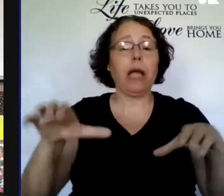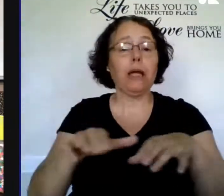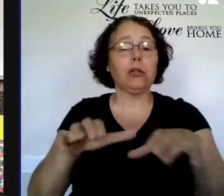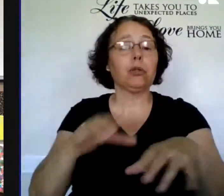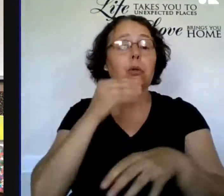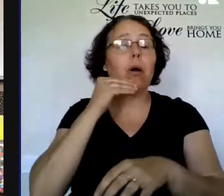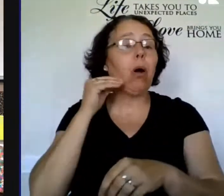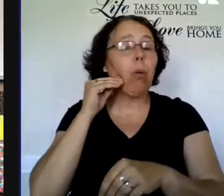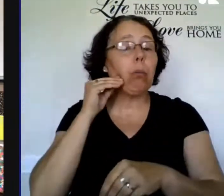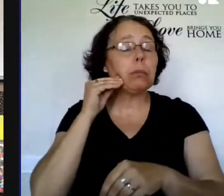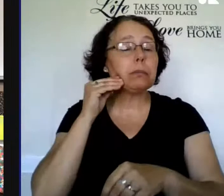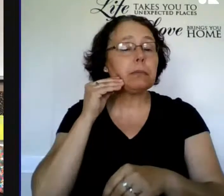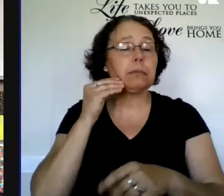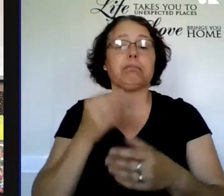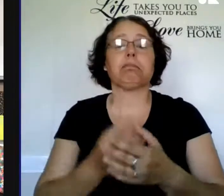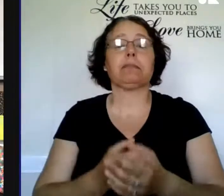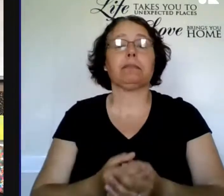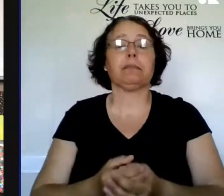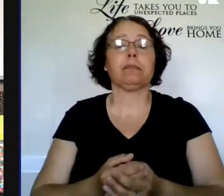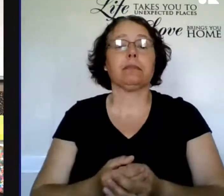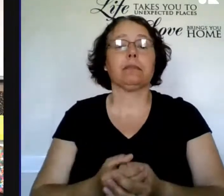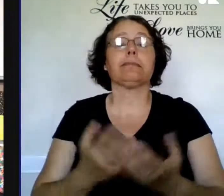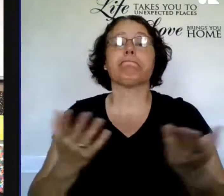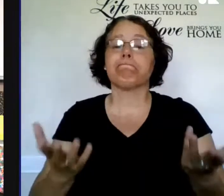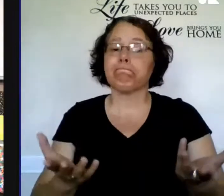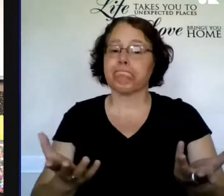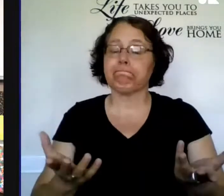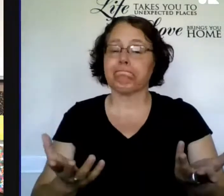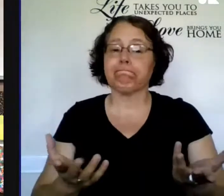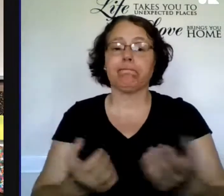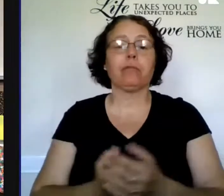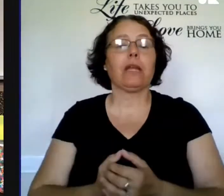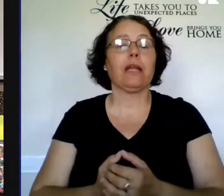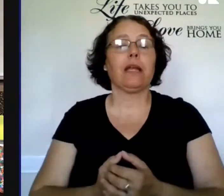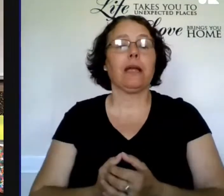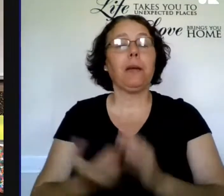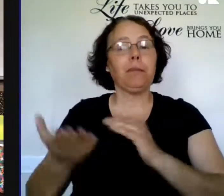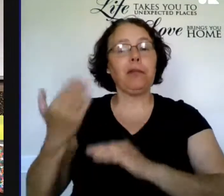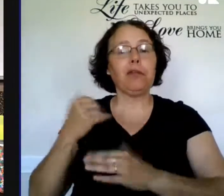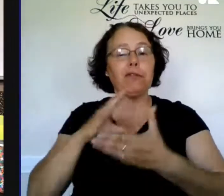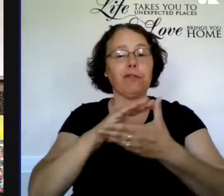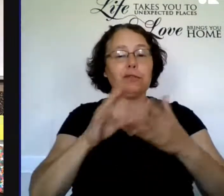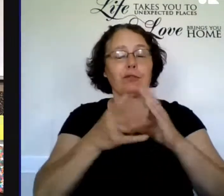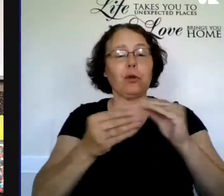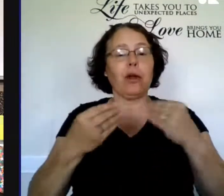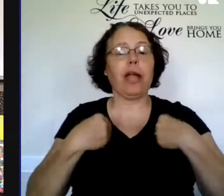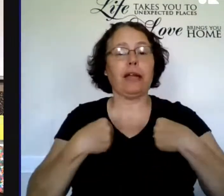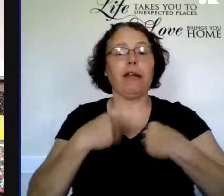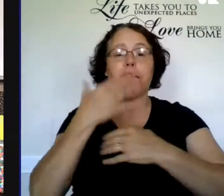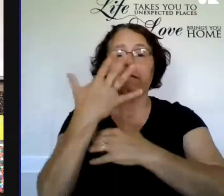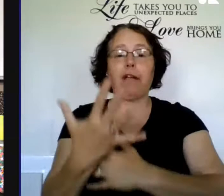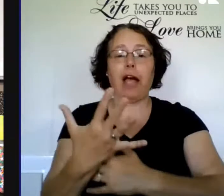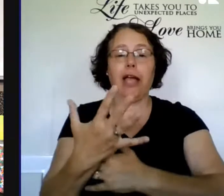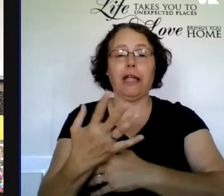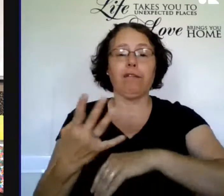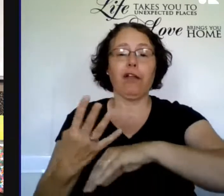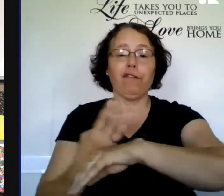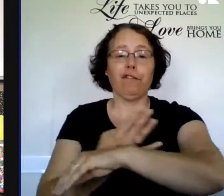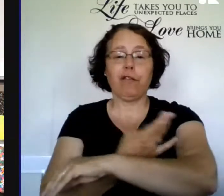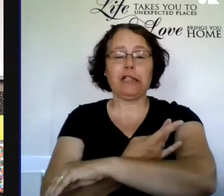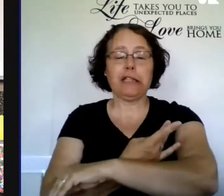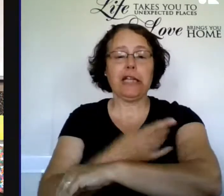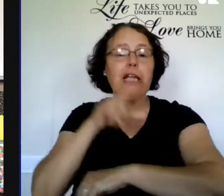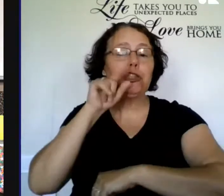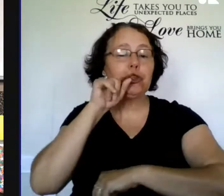with your kids. Now, because we had 5 fuzzy chicks, I was looking on Pinterest for